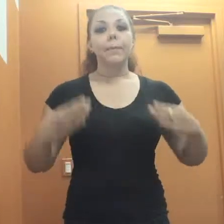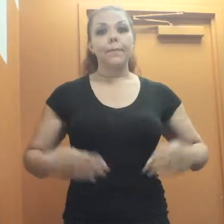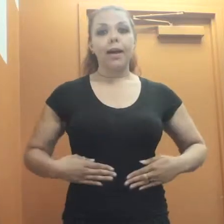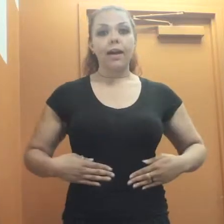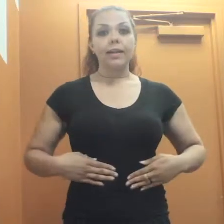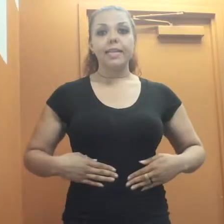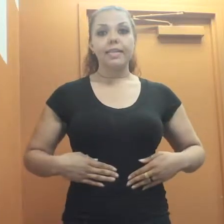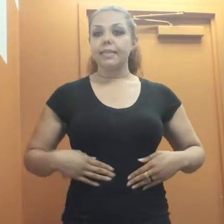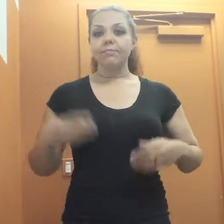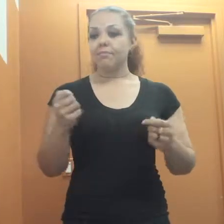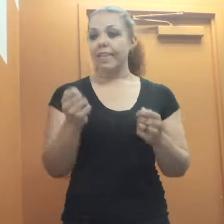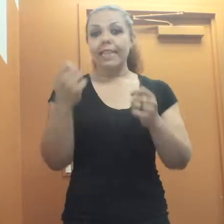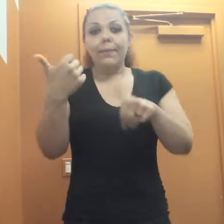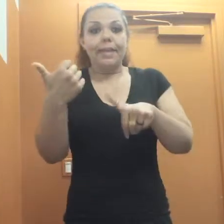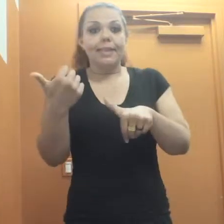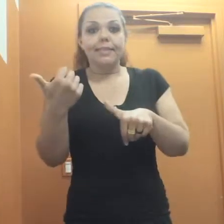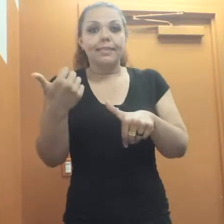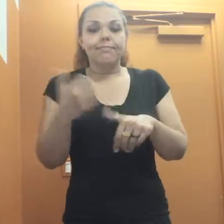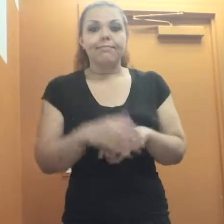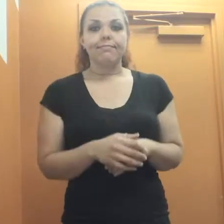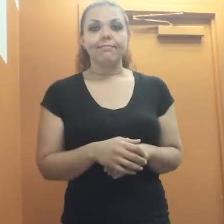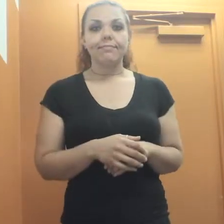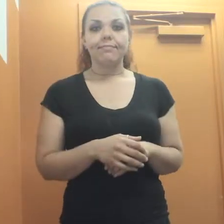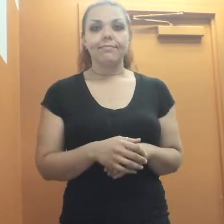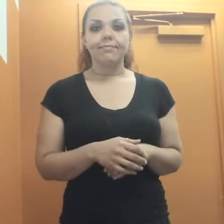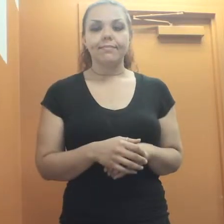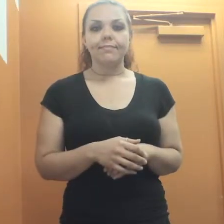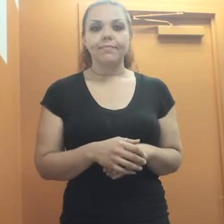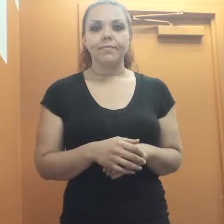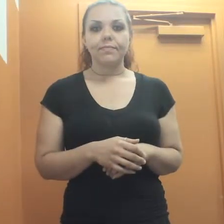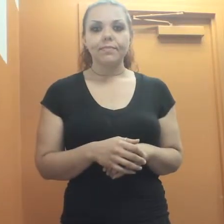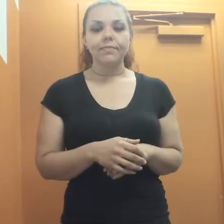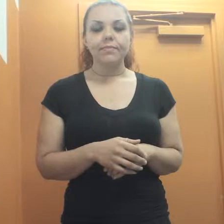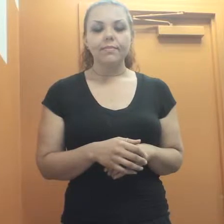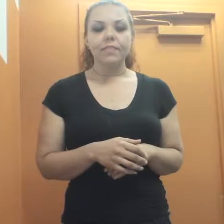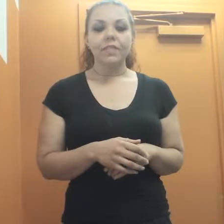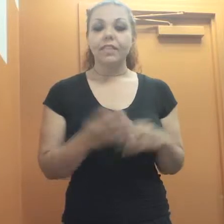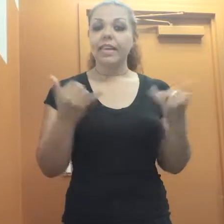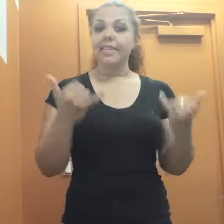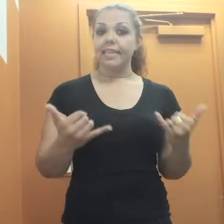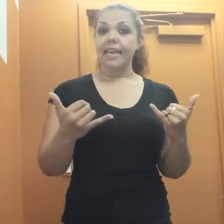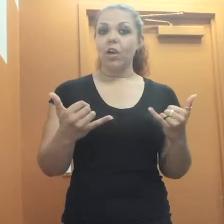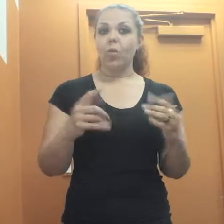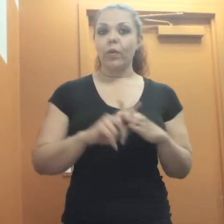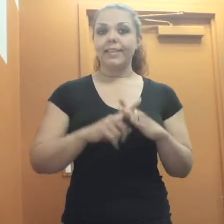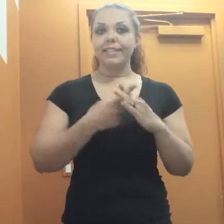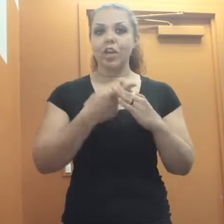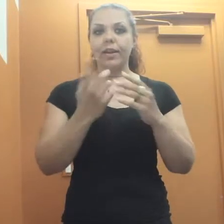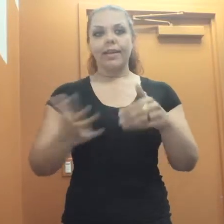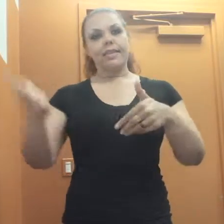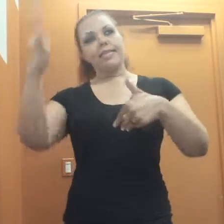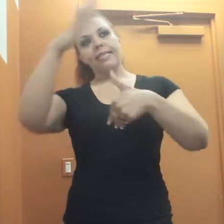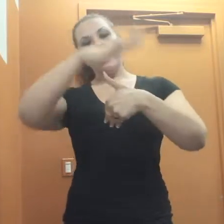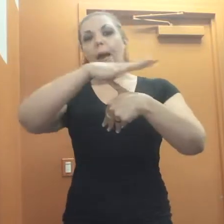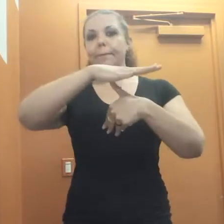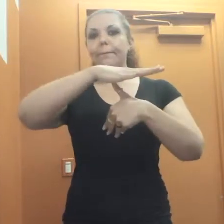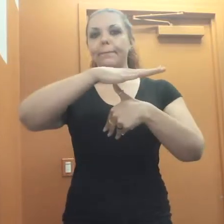and passes that food out of the body. Now what we're going to do is go back up to the top of the digestive system and talk about